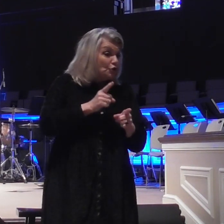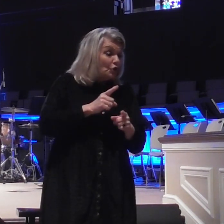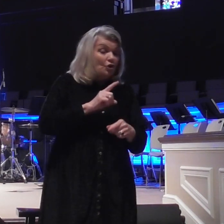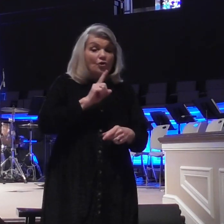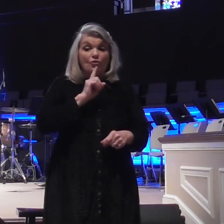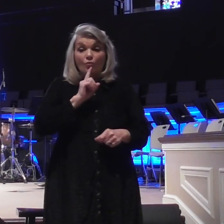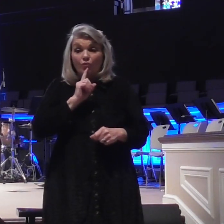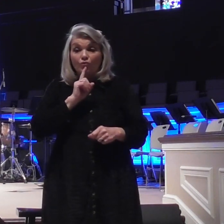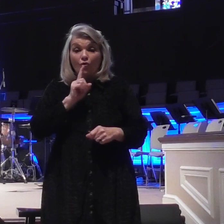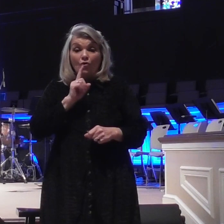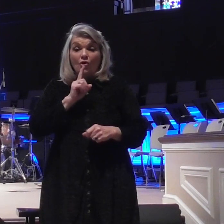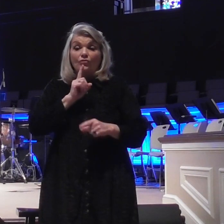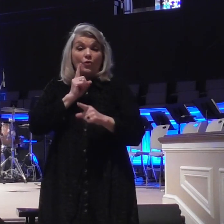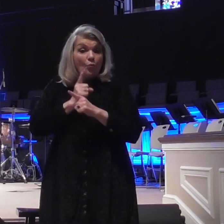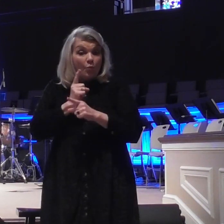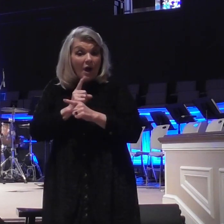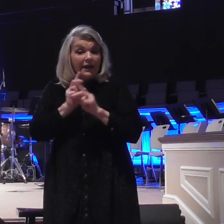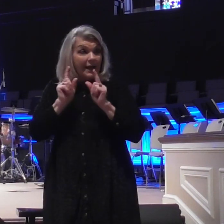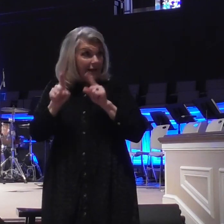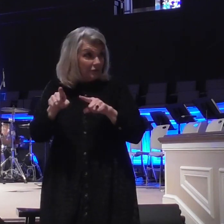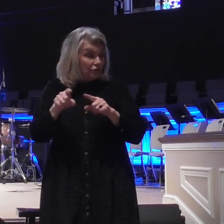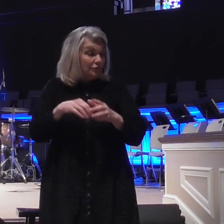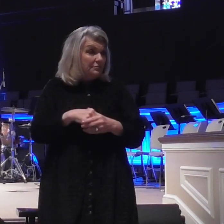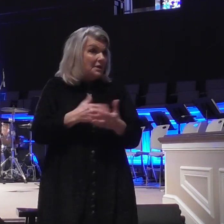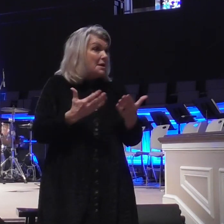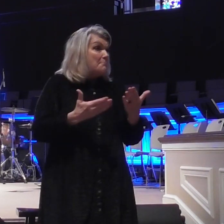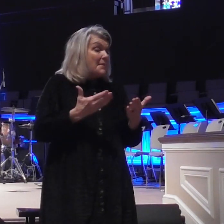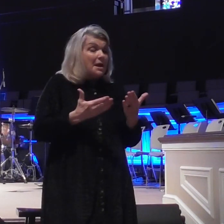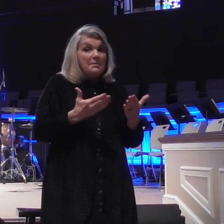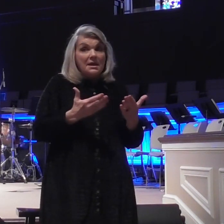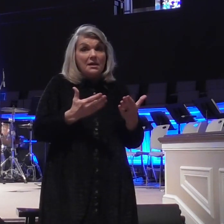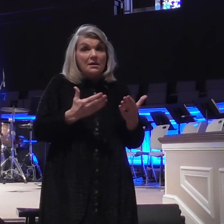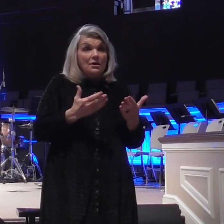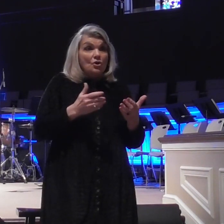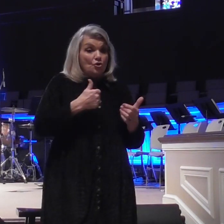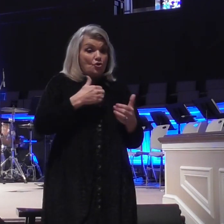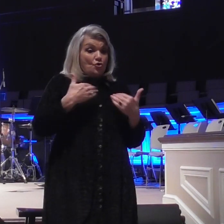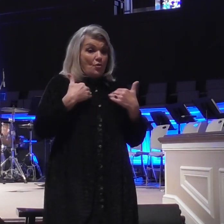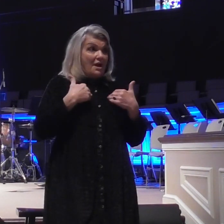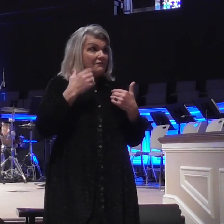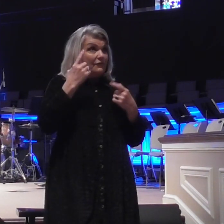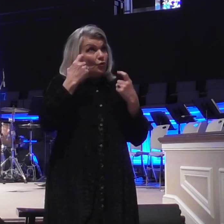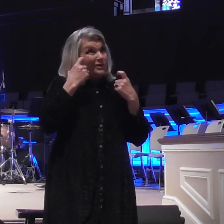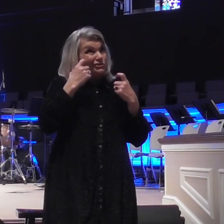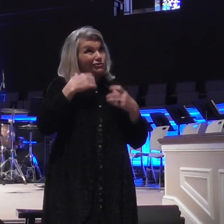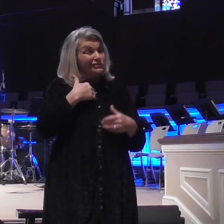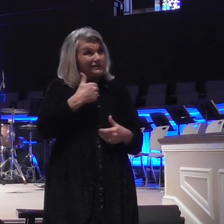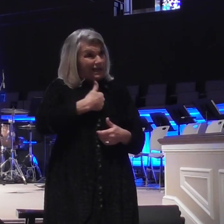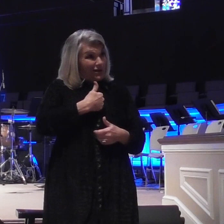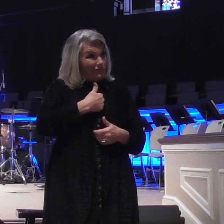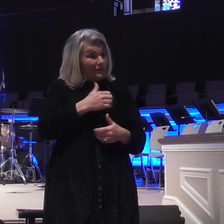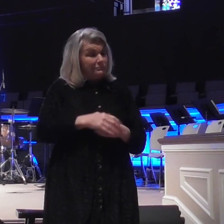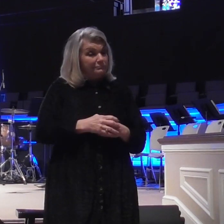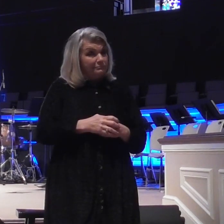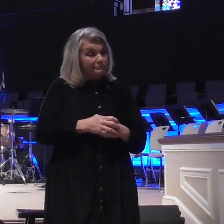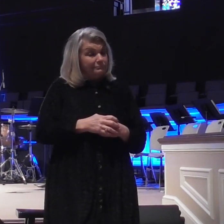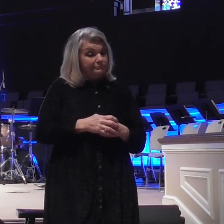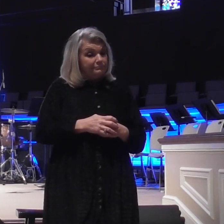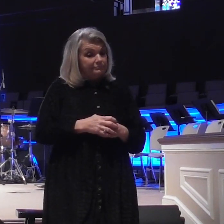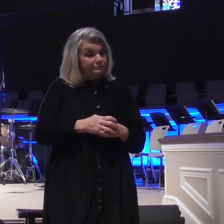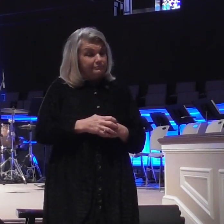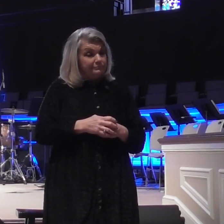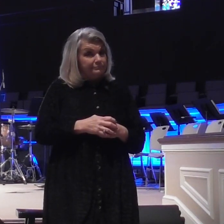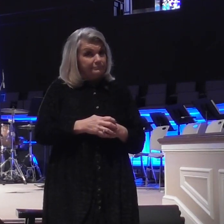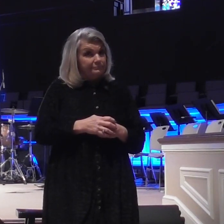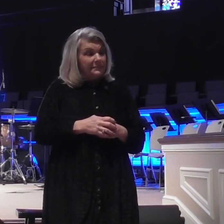tolerant answer? And maybe there's some confusion in your own life about these things. Well, please, I'm going to preach the truth,